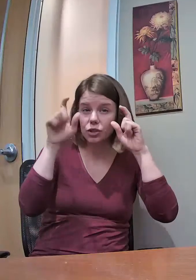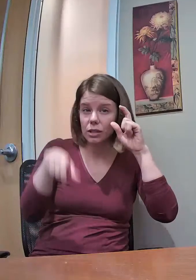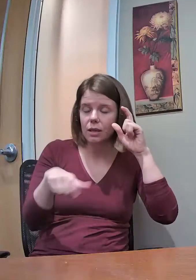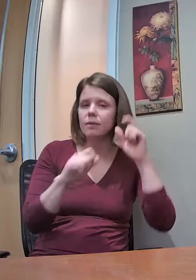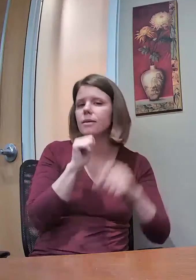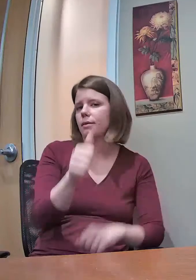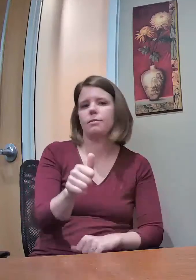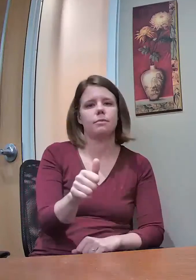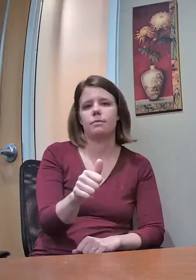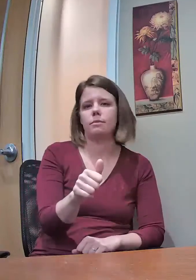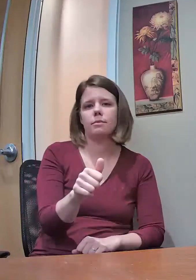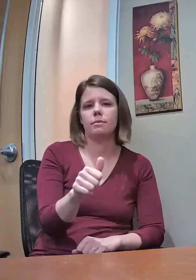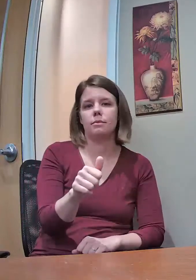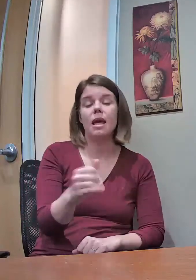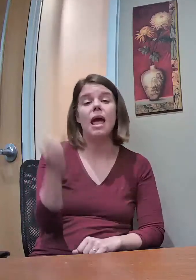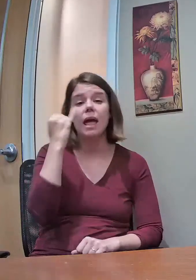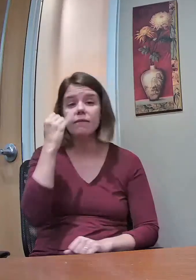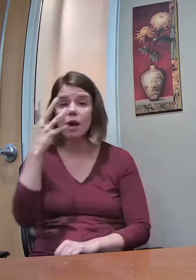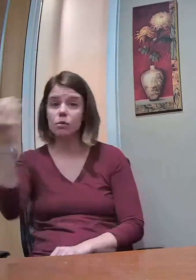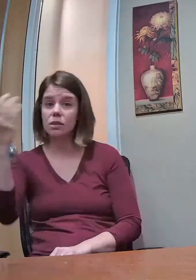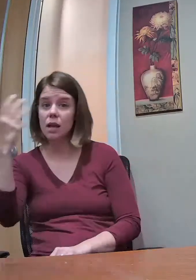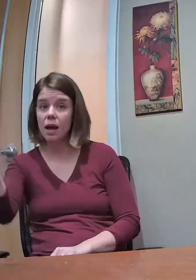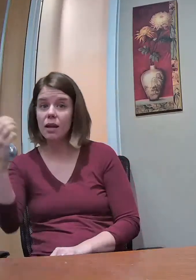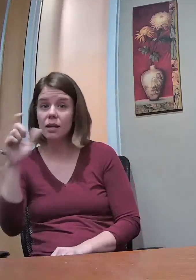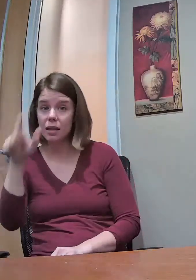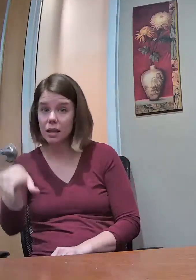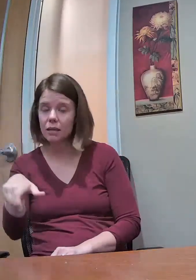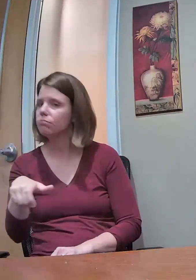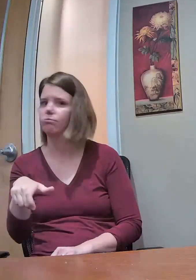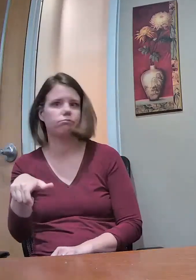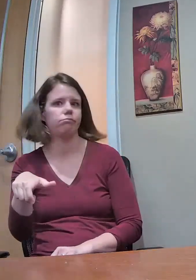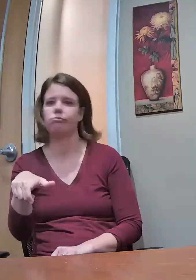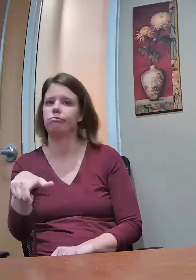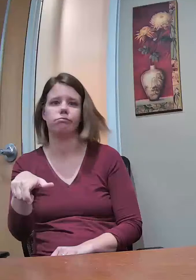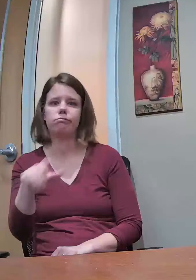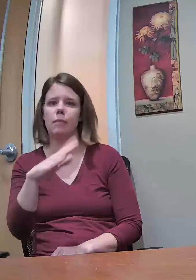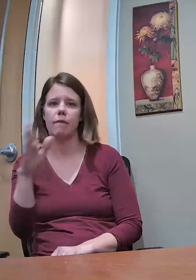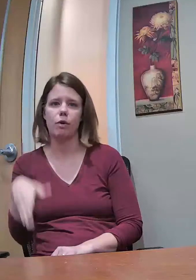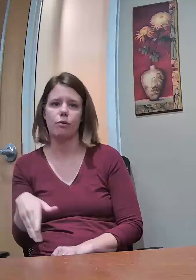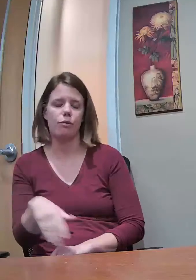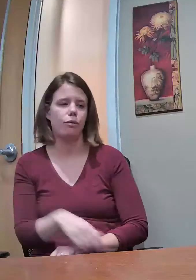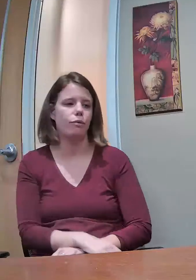any visitor for outdoors. And the same would go for